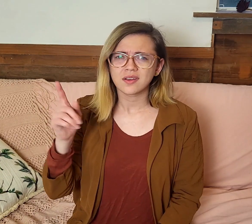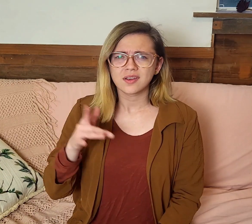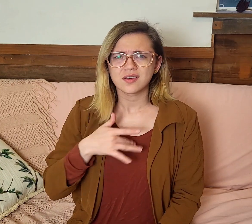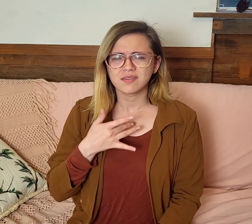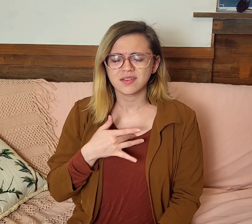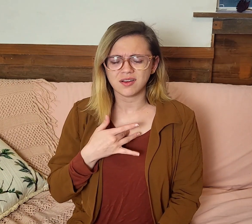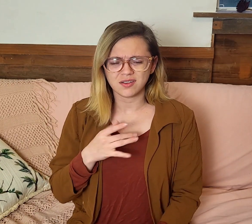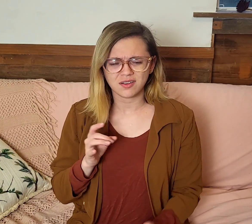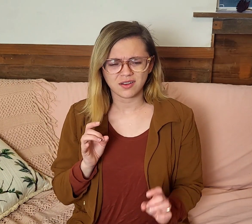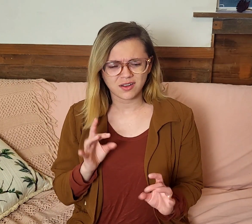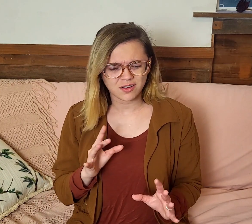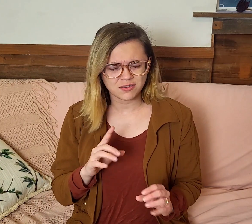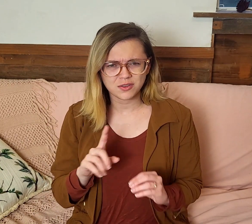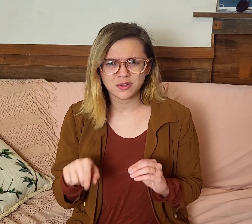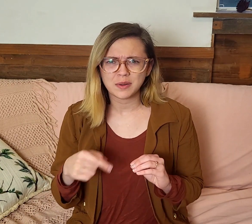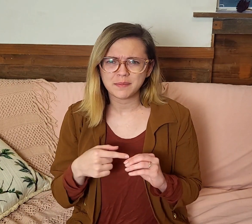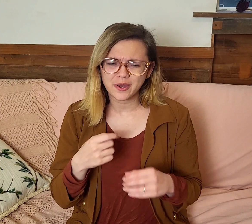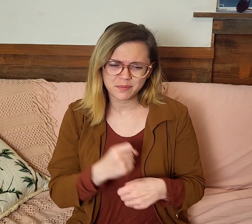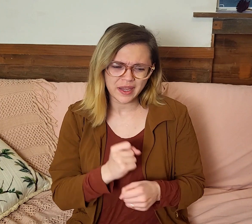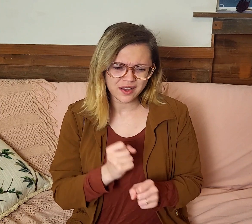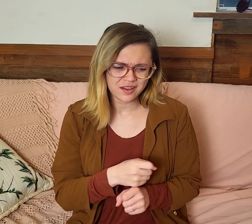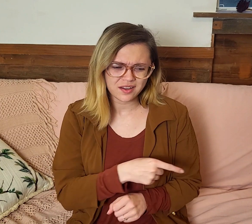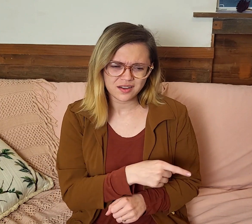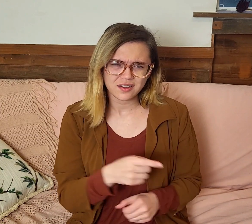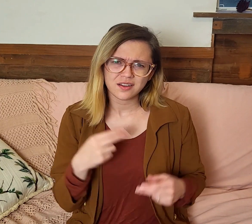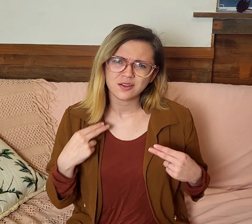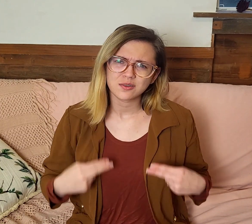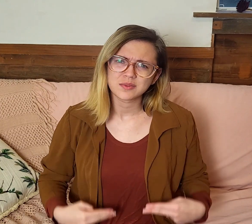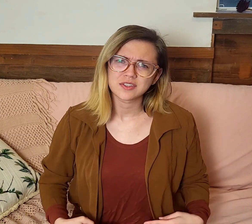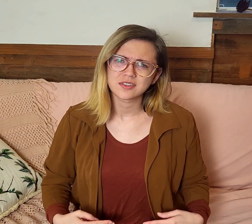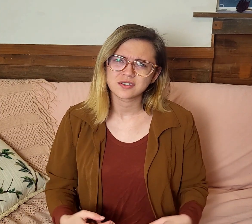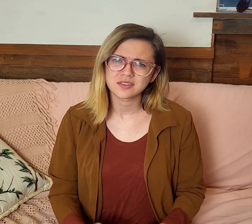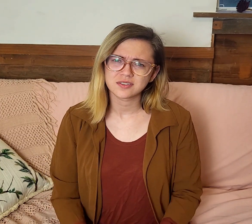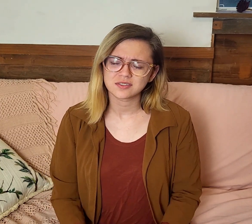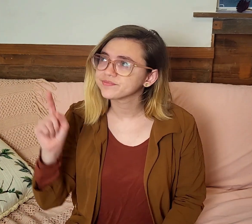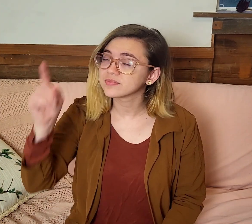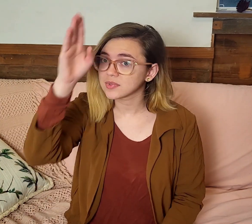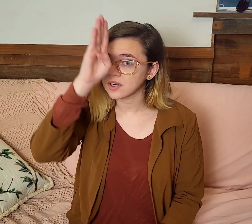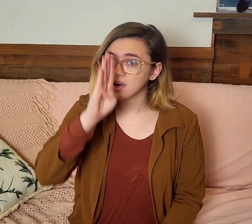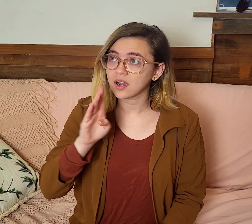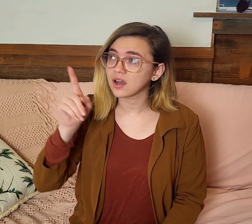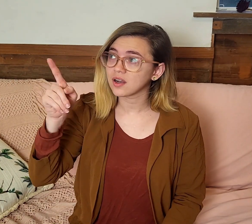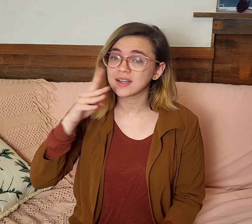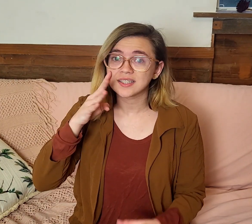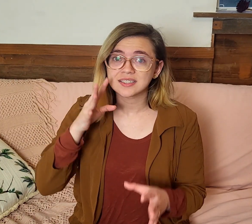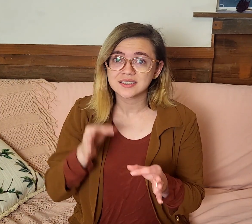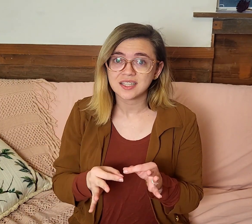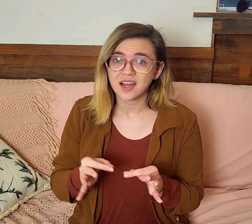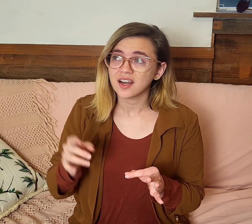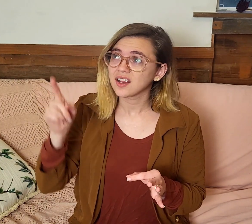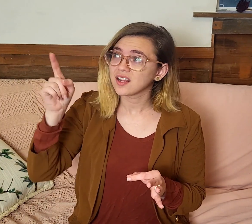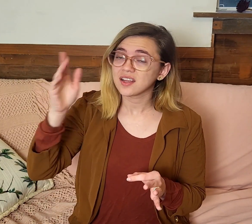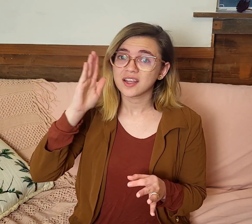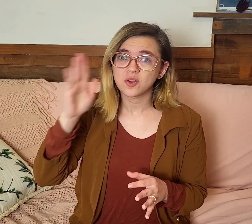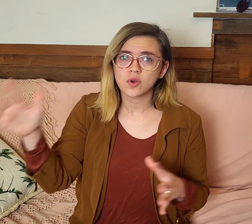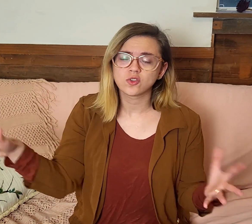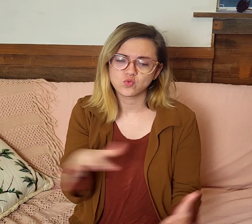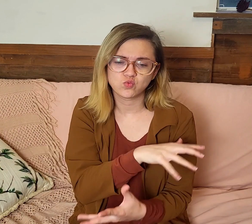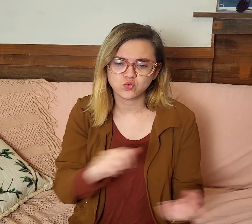felt awful about making the people here on earth. And God decided that he would destroy